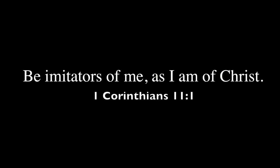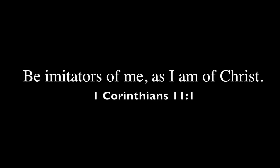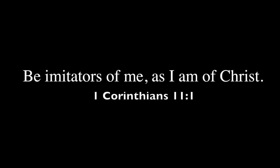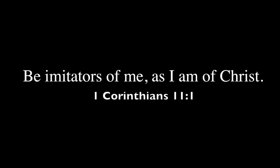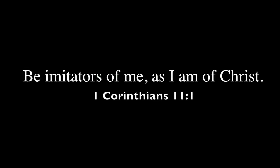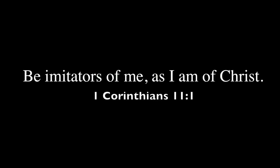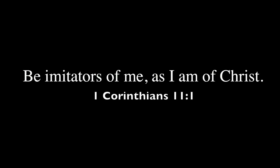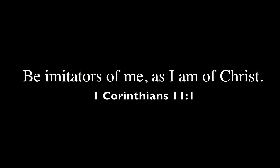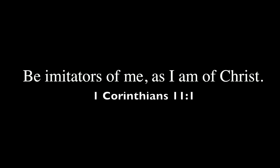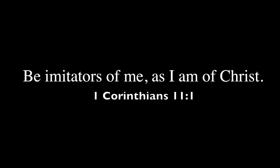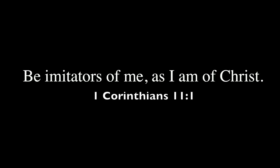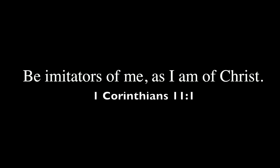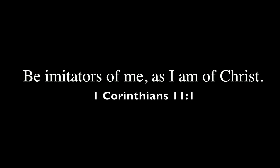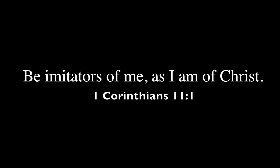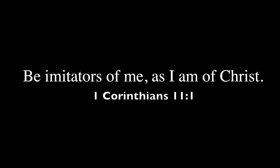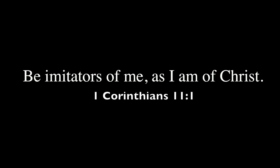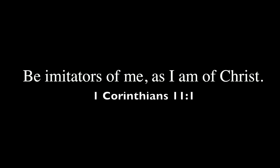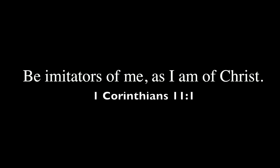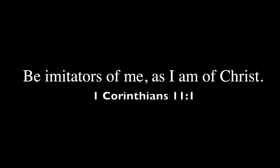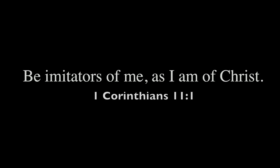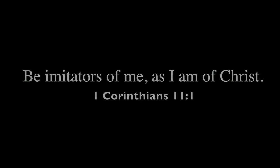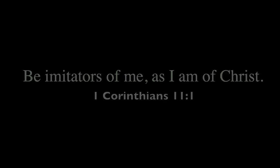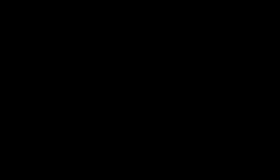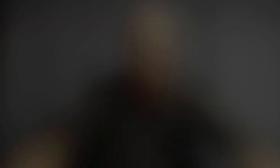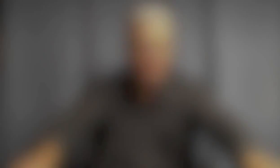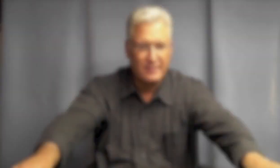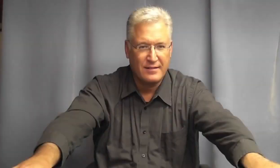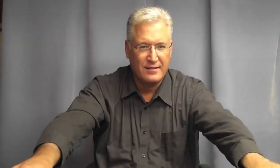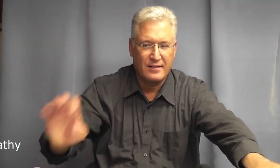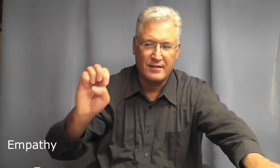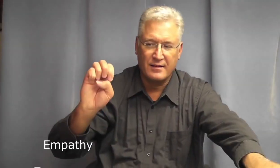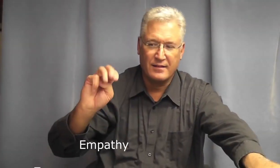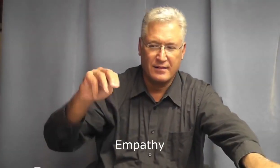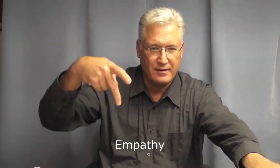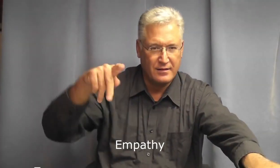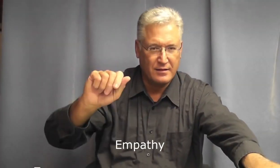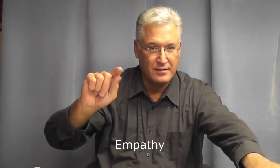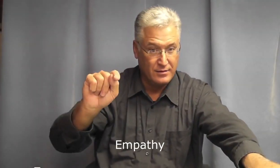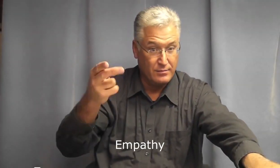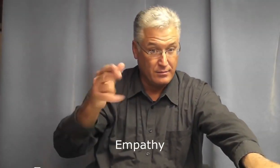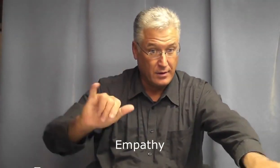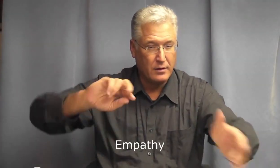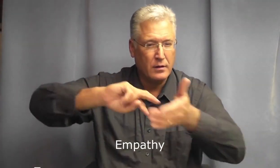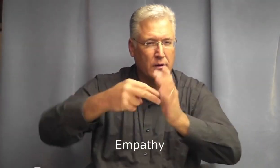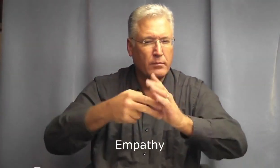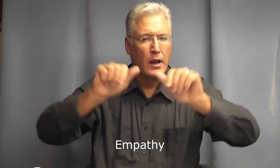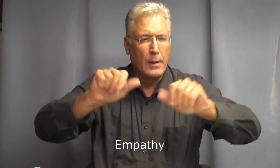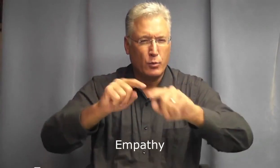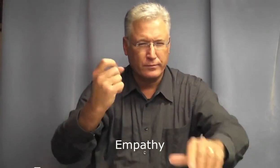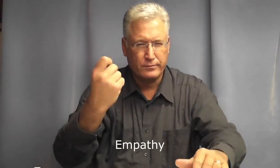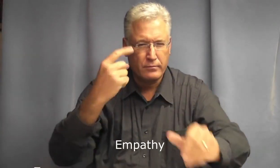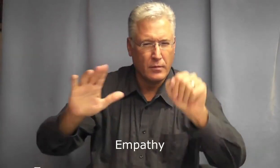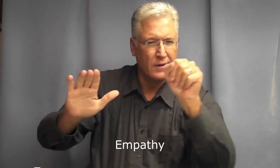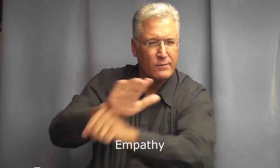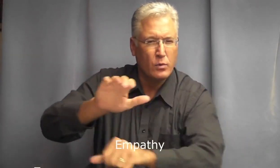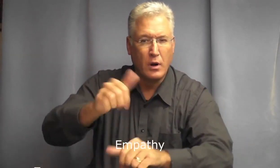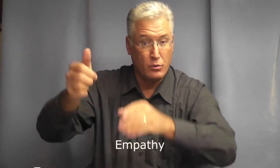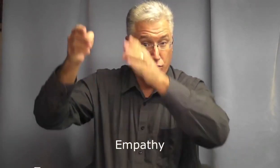Be imitators of me as I am of Christ. The word empathy, what does that mean? It means